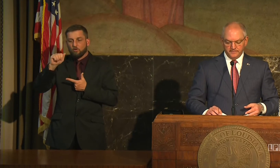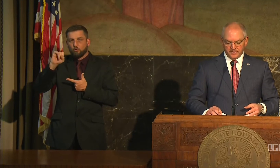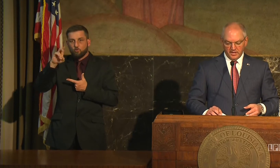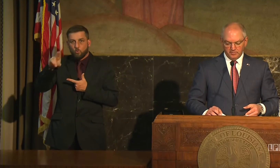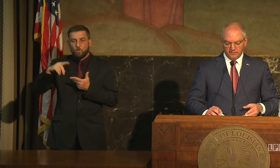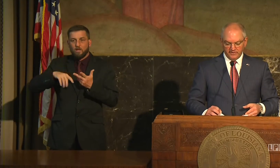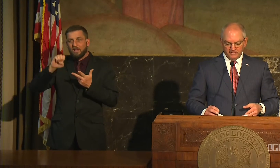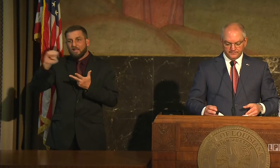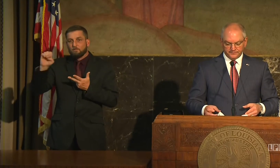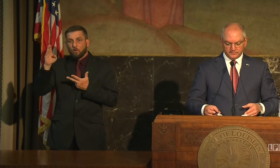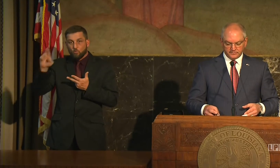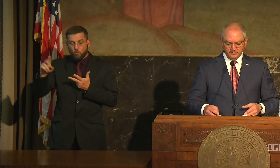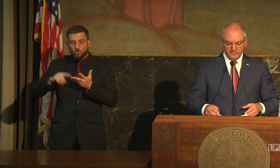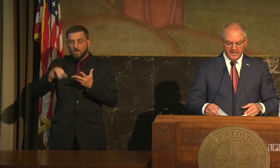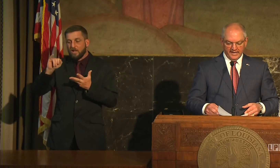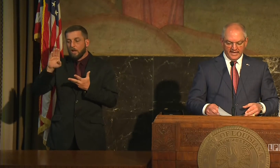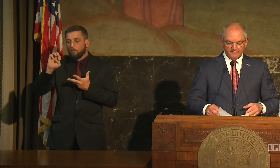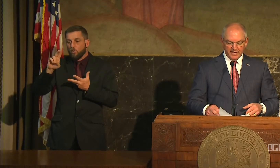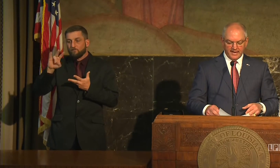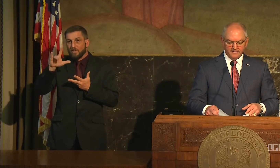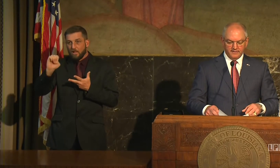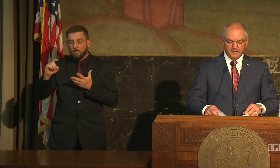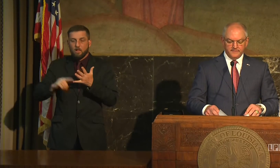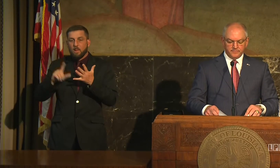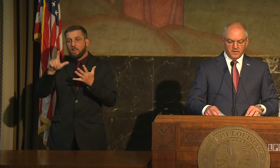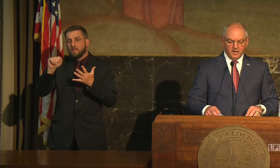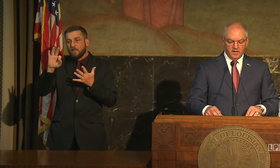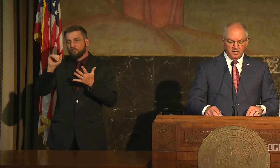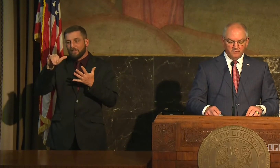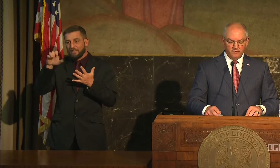Rouge, Iberville, and Lafayette.